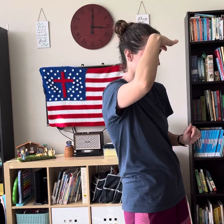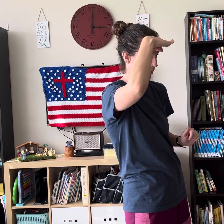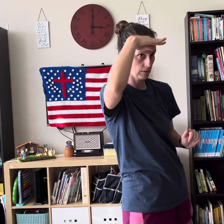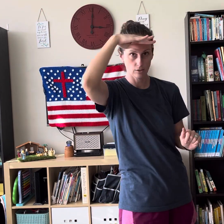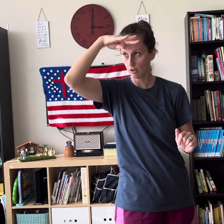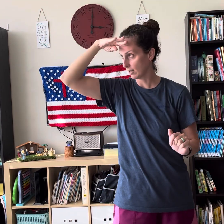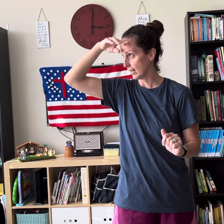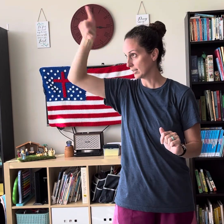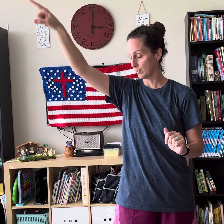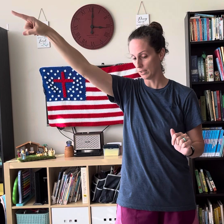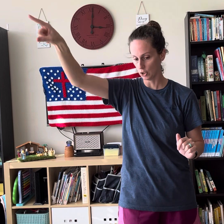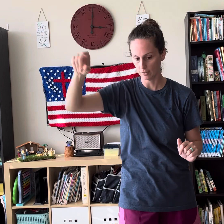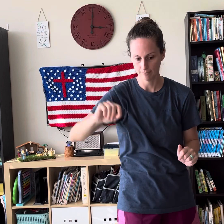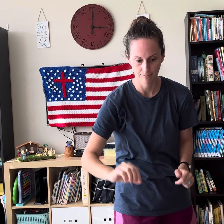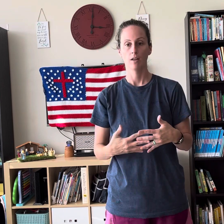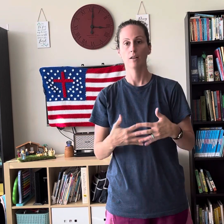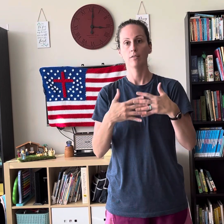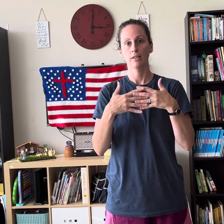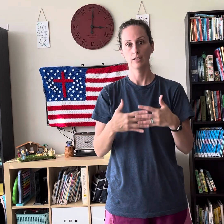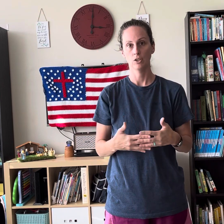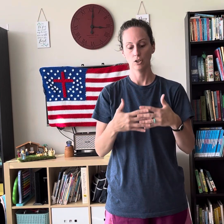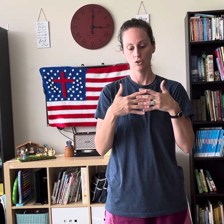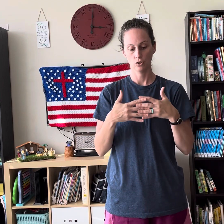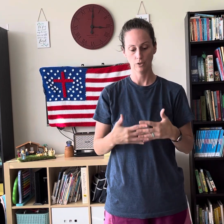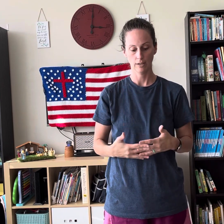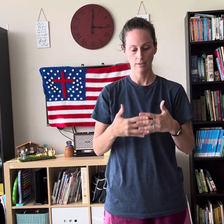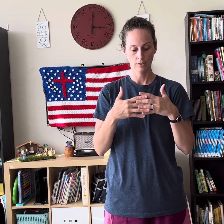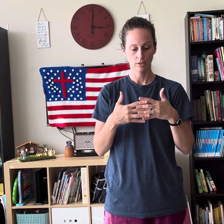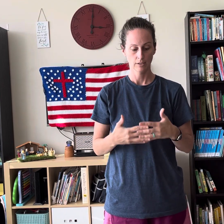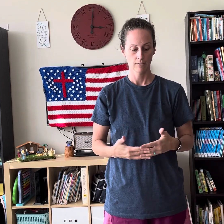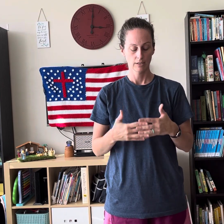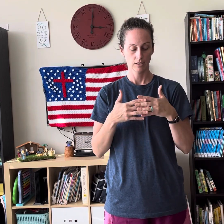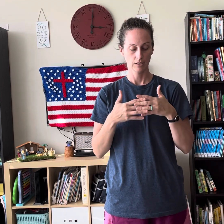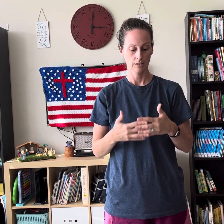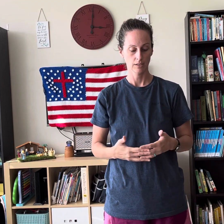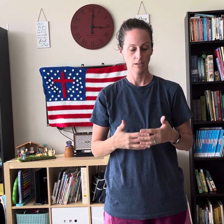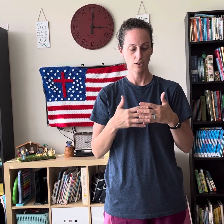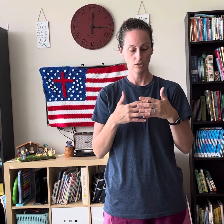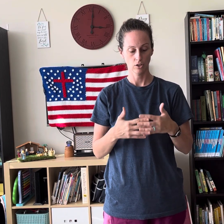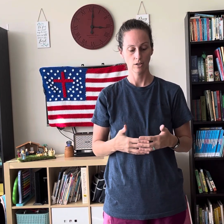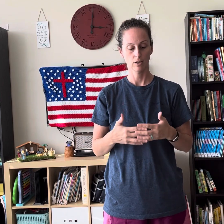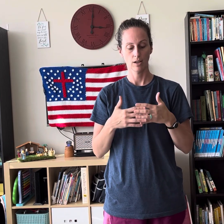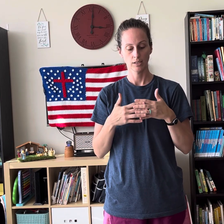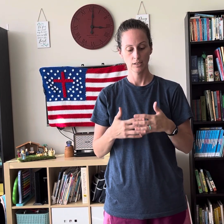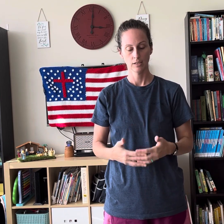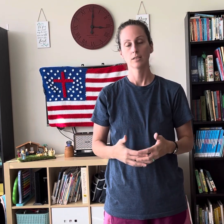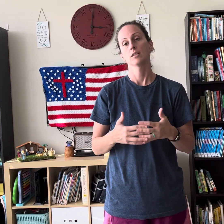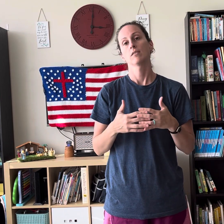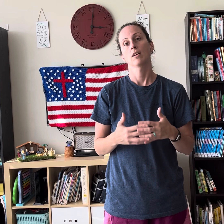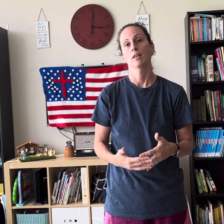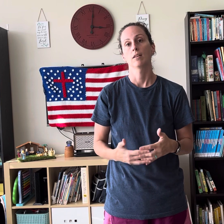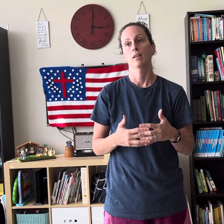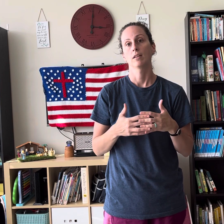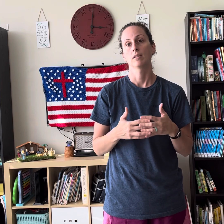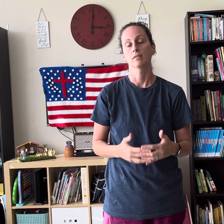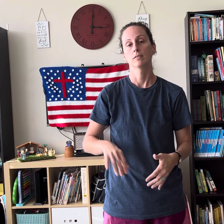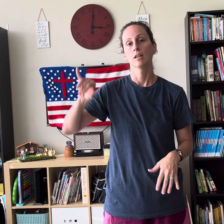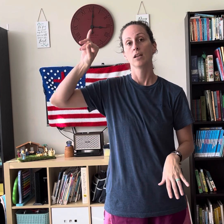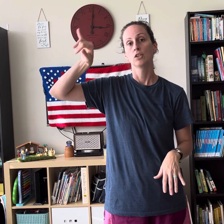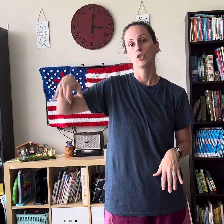and Clark Expedition. Industry, circa 1760 to circa 1969. James